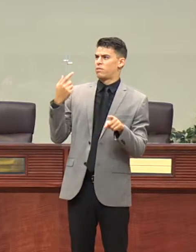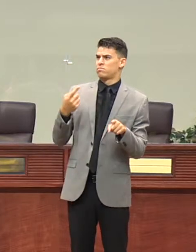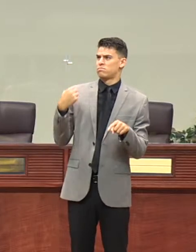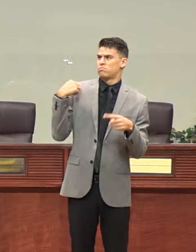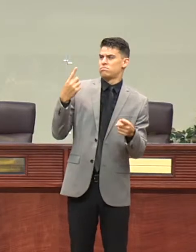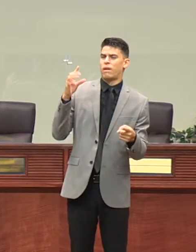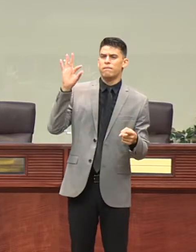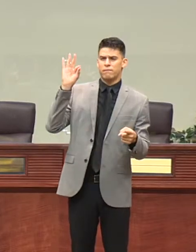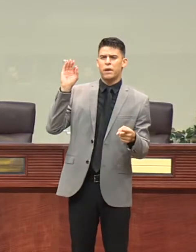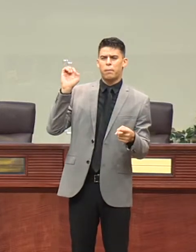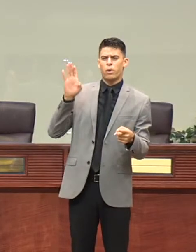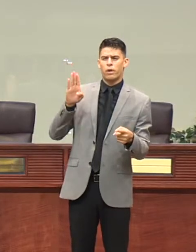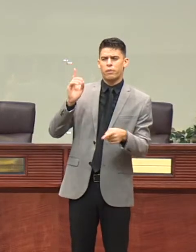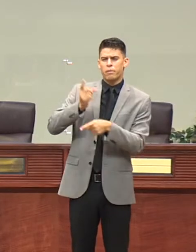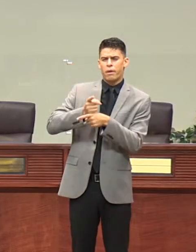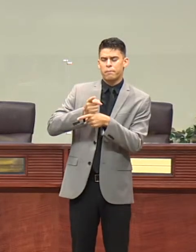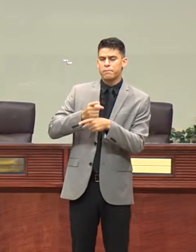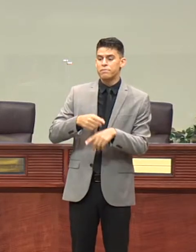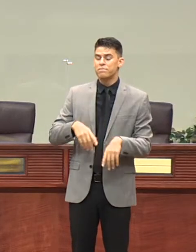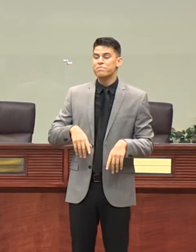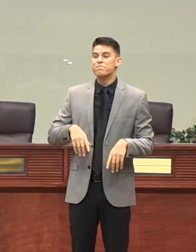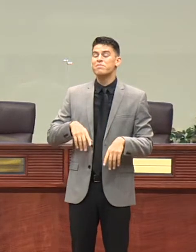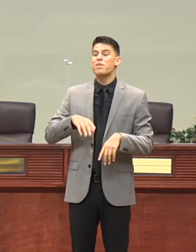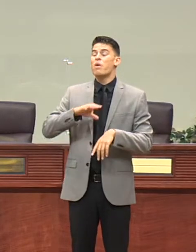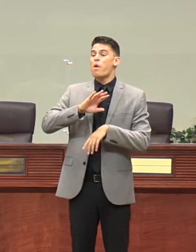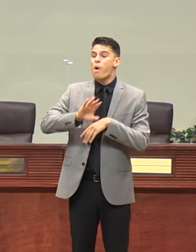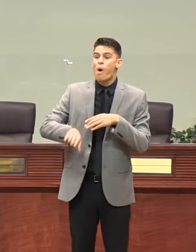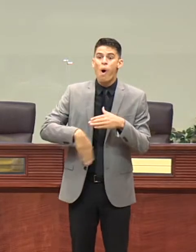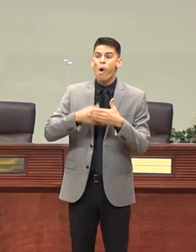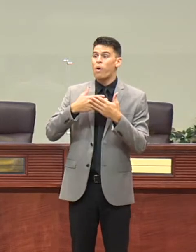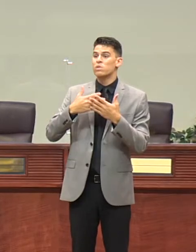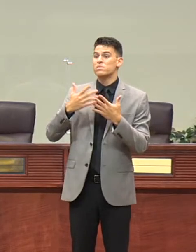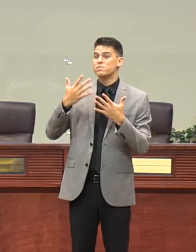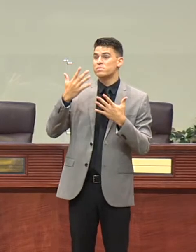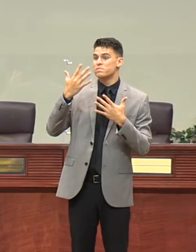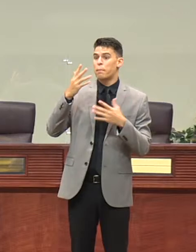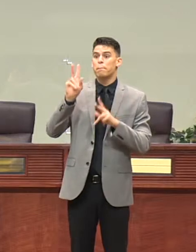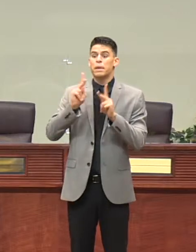nod in there. So all infections since February 6,